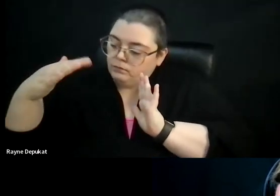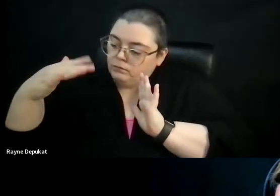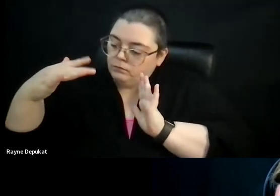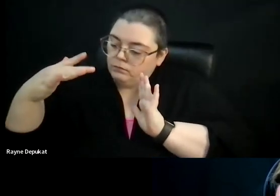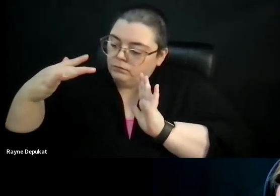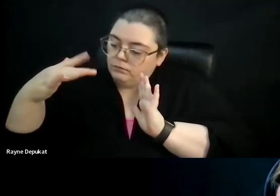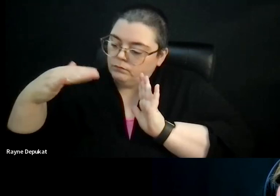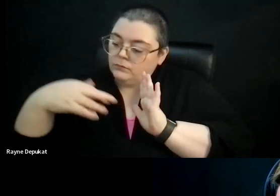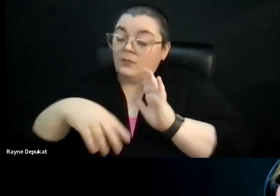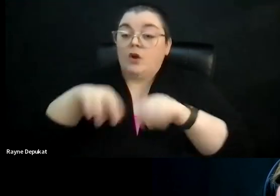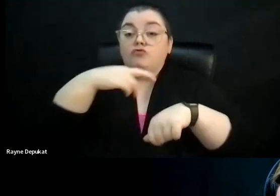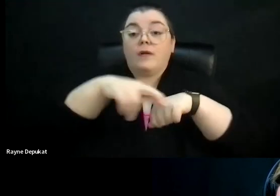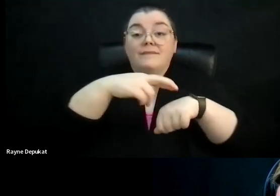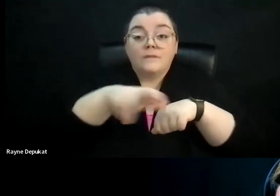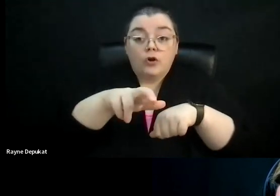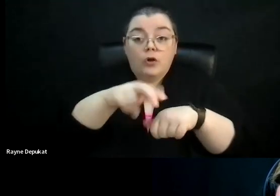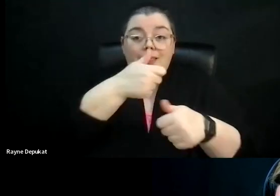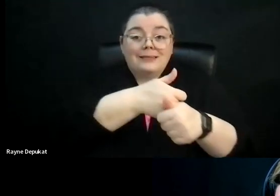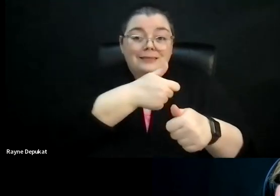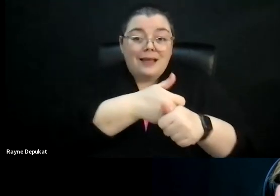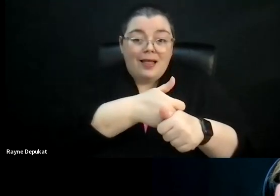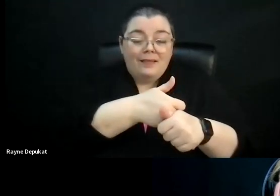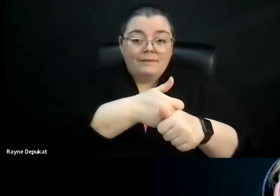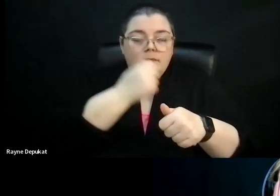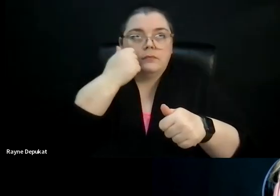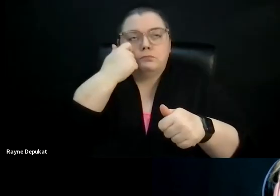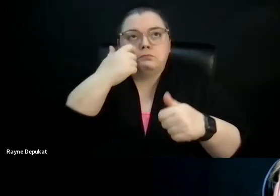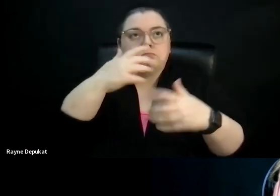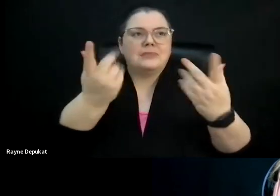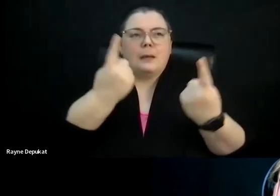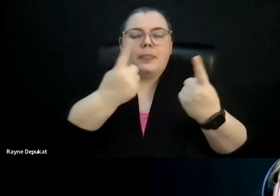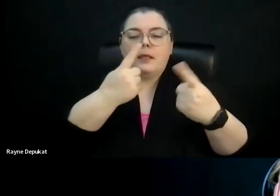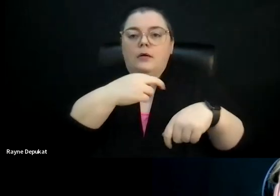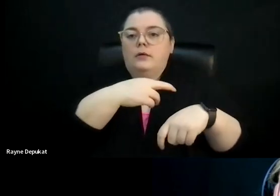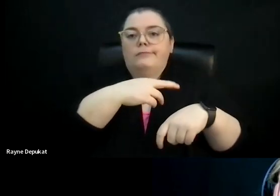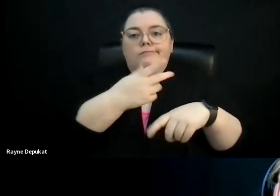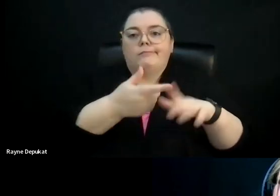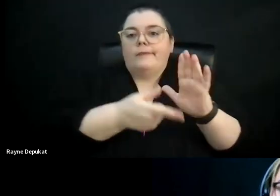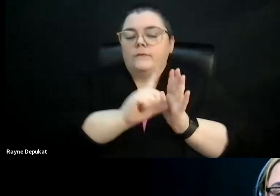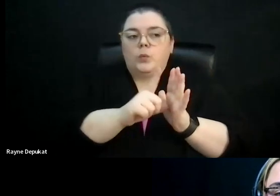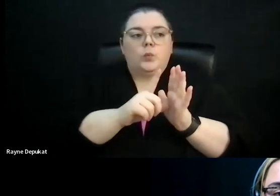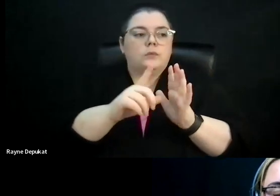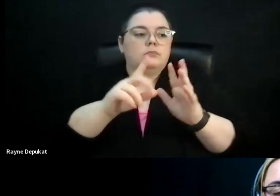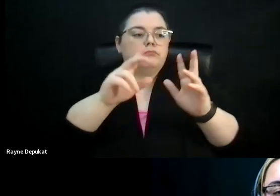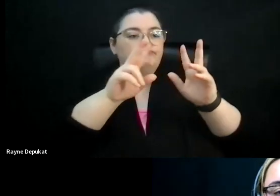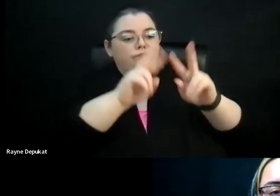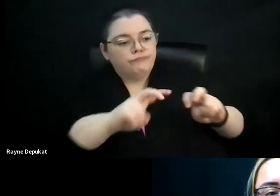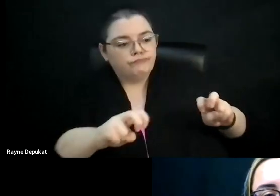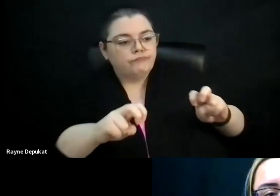Let me look here. The referral service itself, something along those lines. The referral service